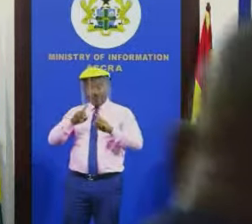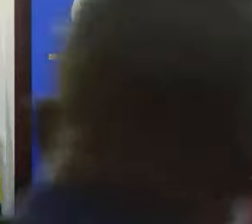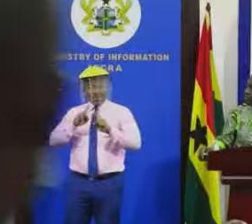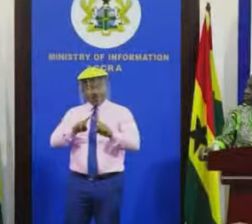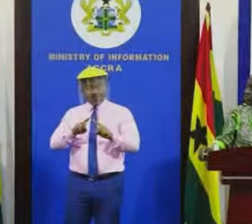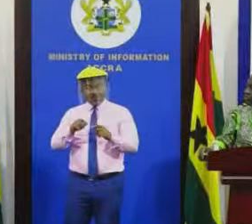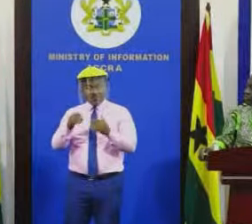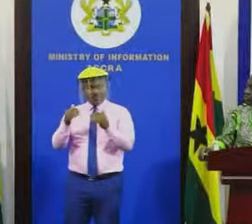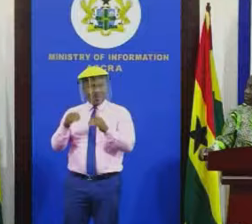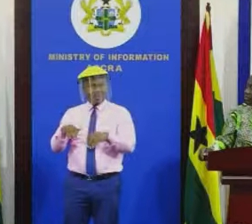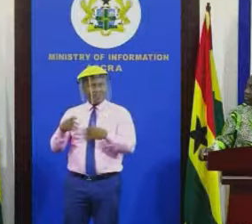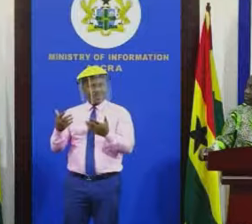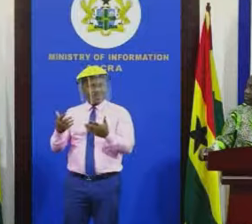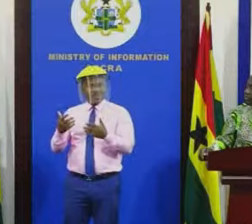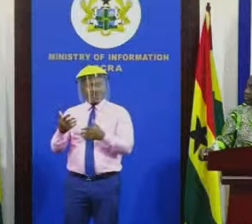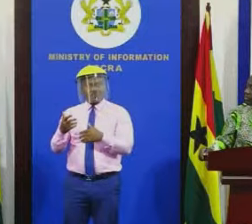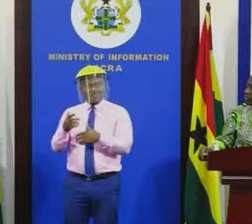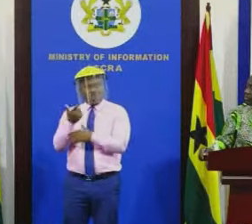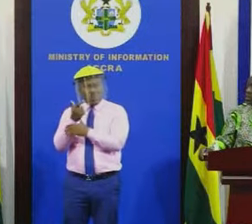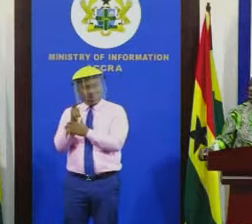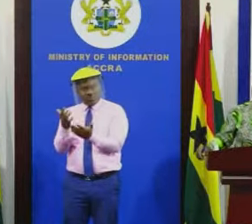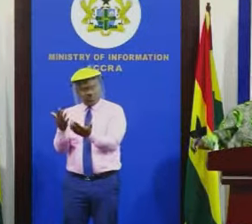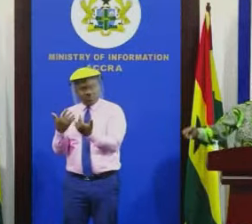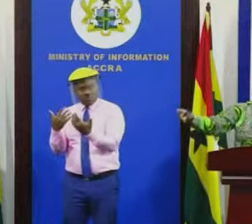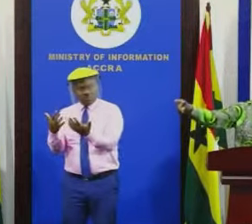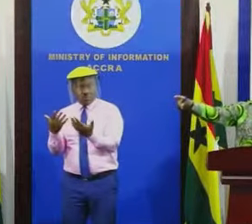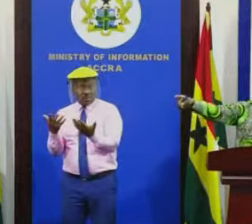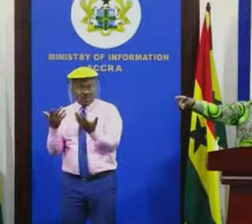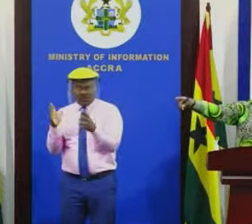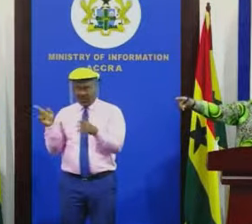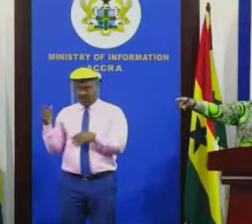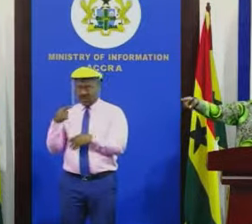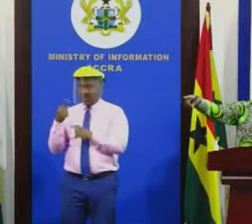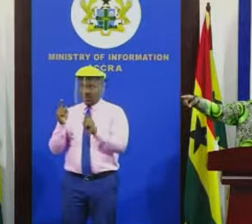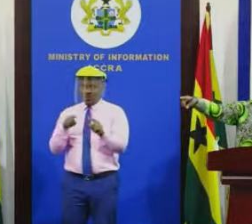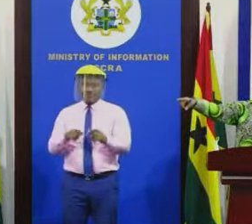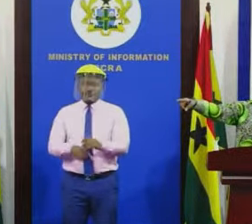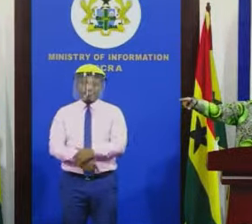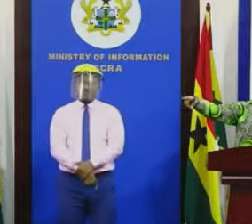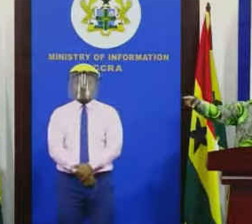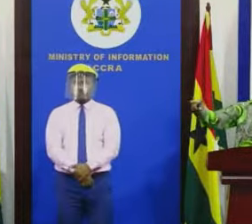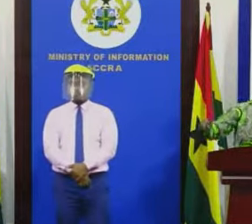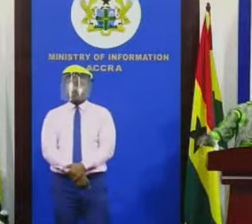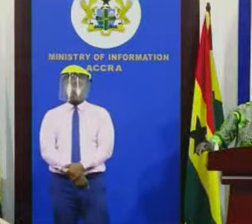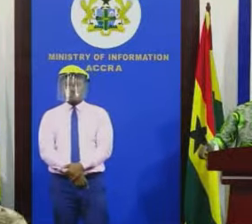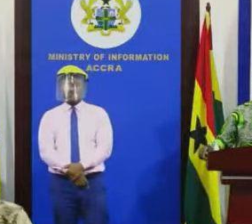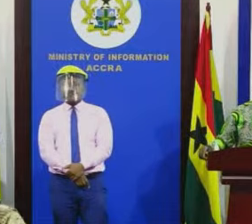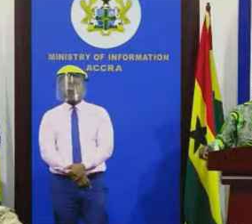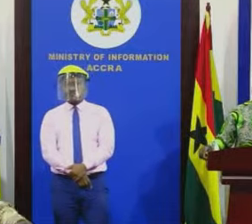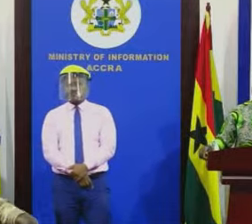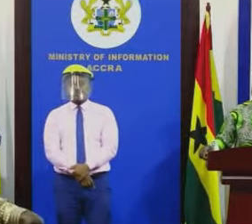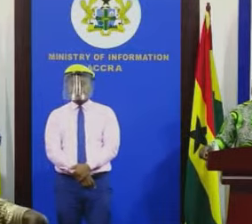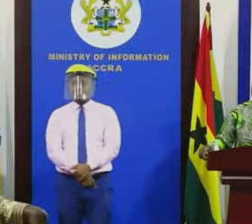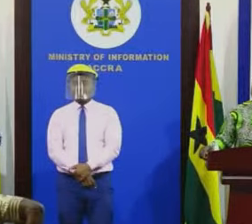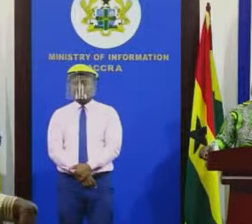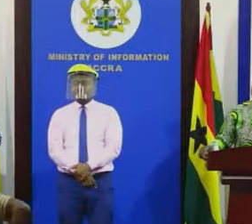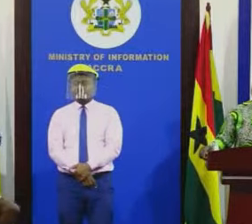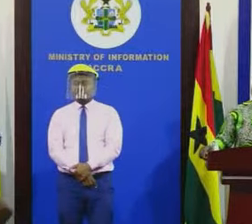about the water hyacinth already, so these two others, you take. Very well, very quickly. We're out of time already. Very quickly.